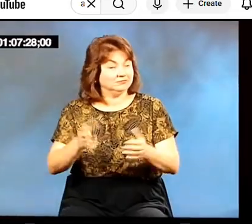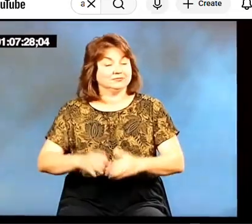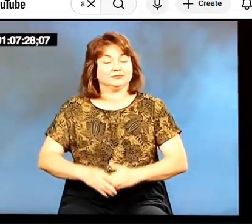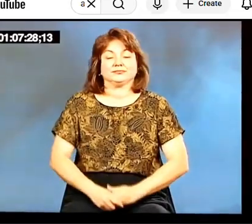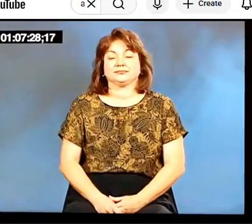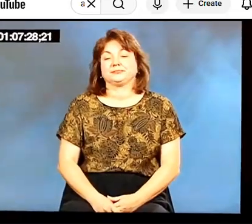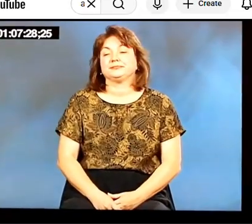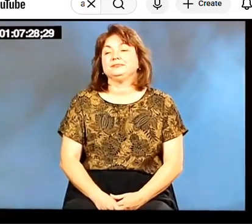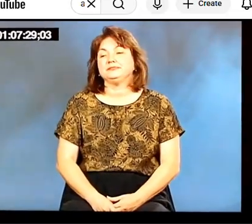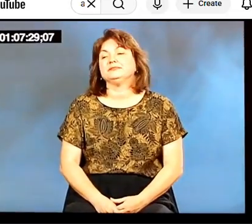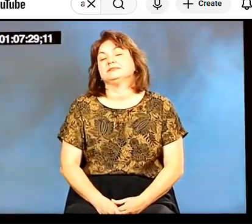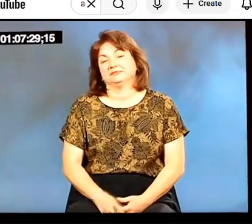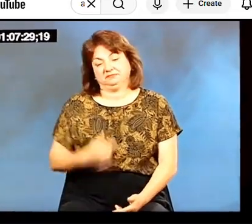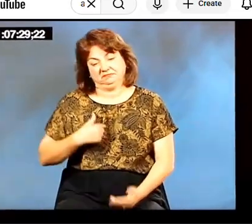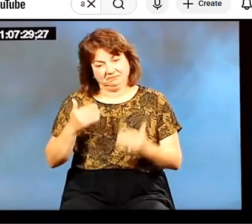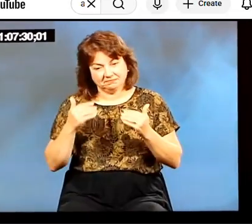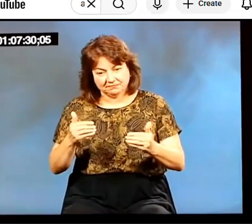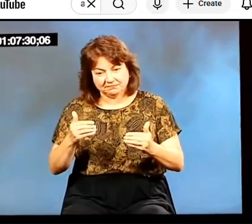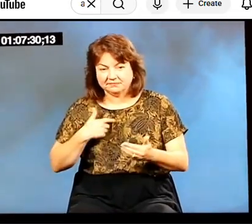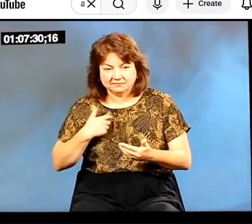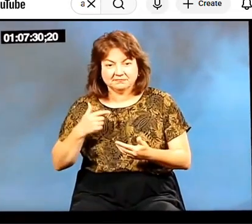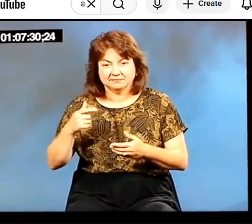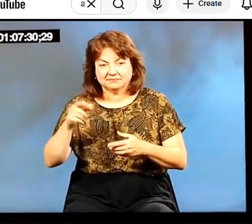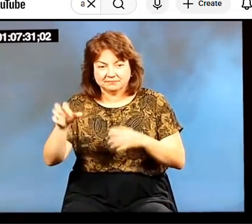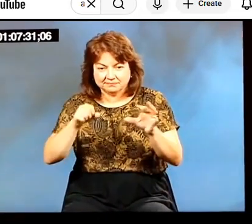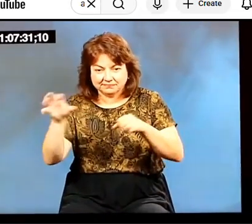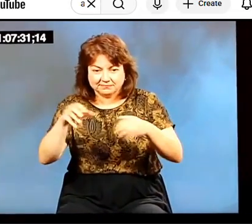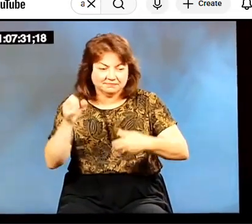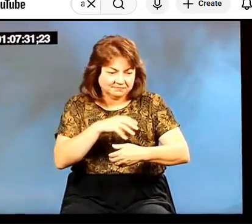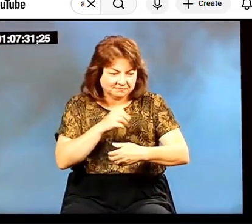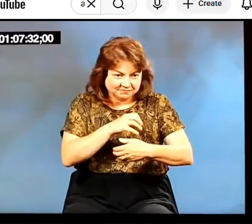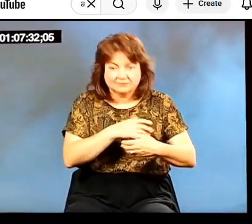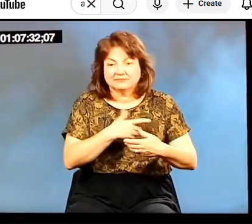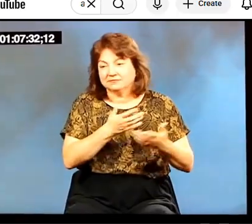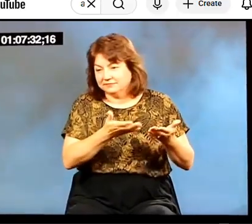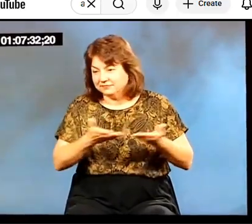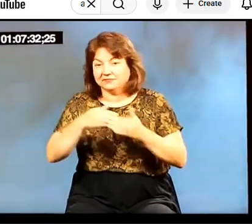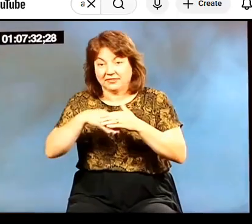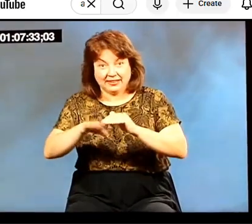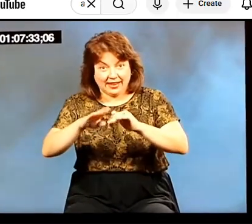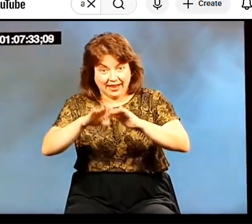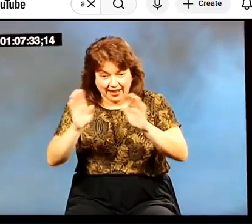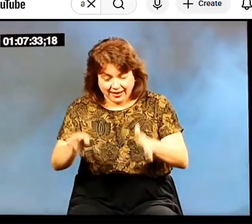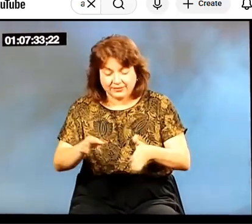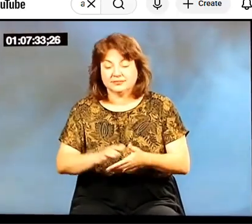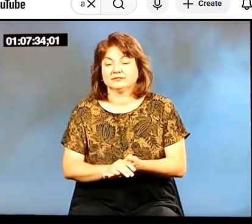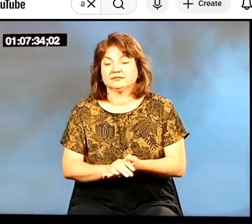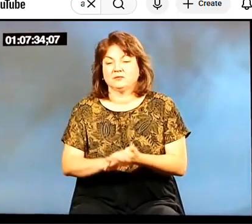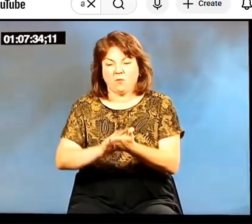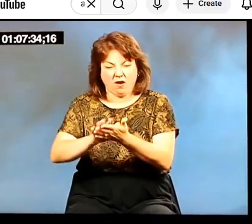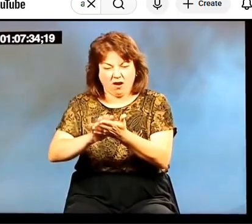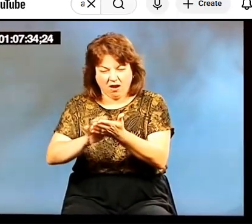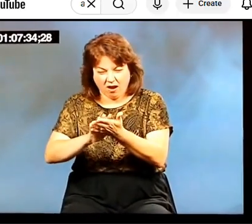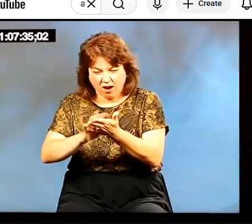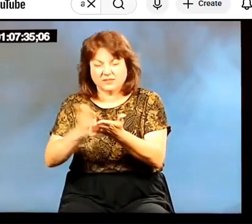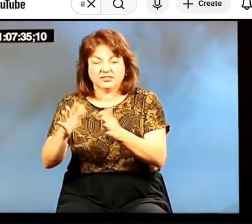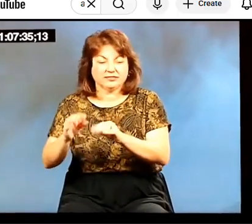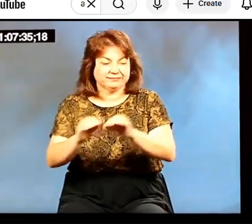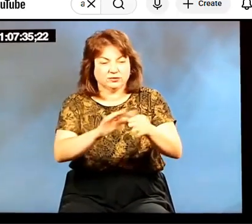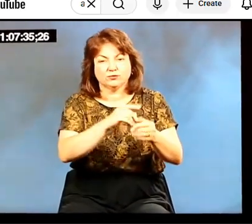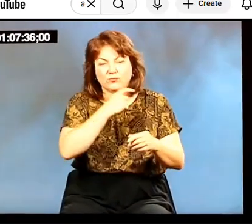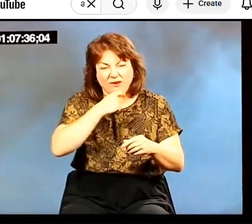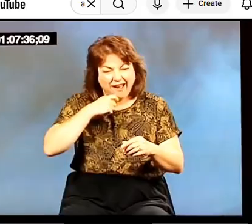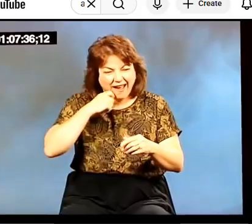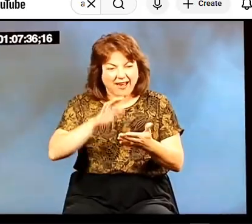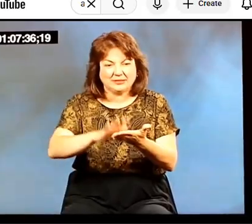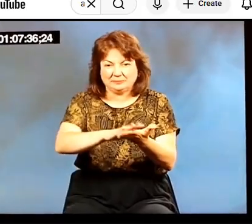come winter, I would put them in a chili that I would cook. And so I decided to go with that. I gathered some, I